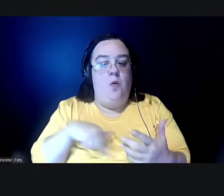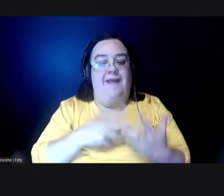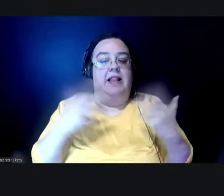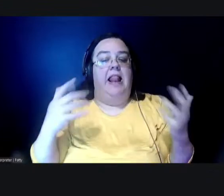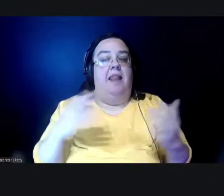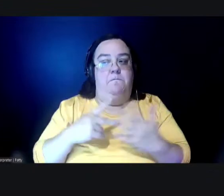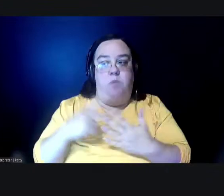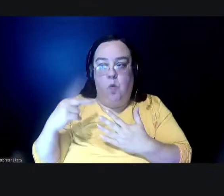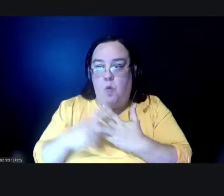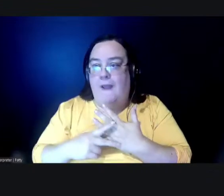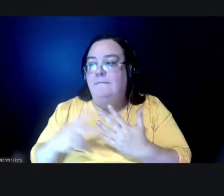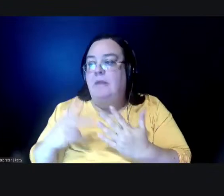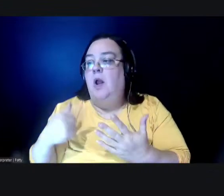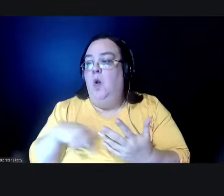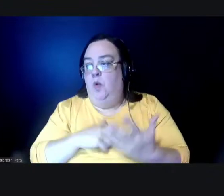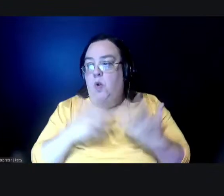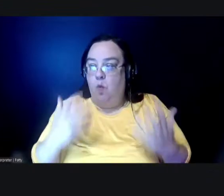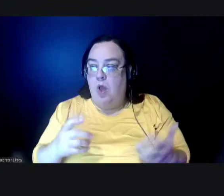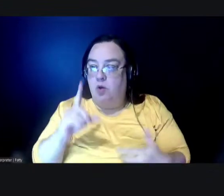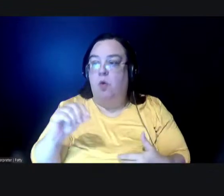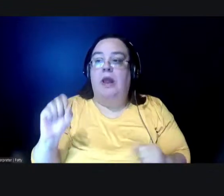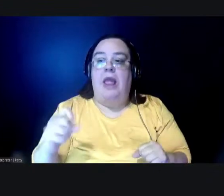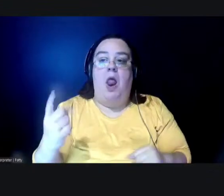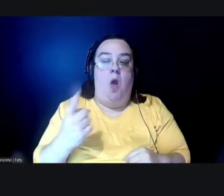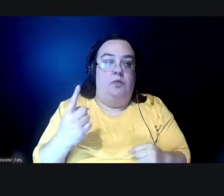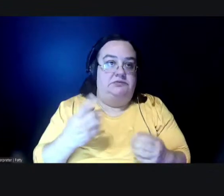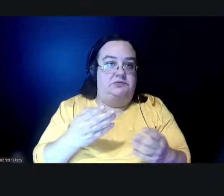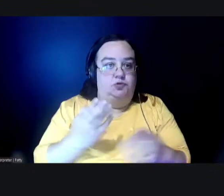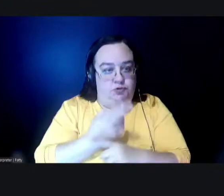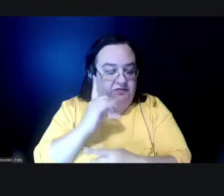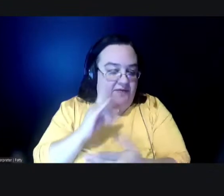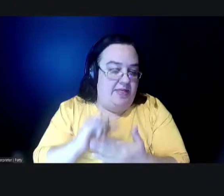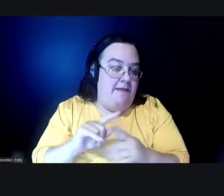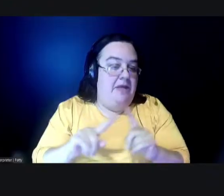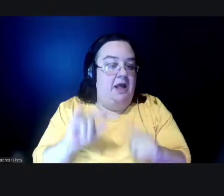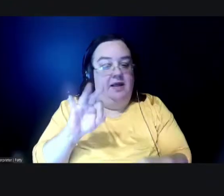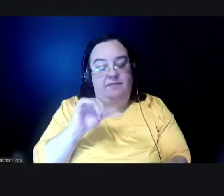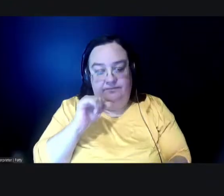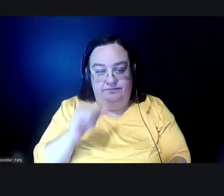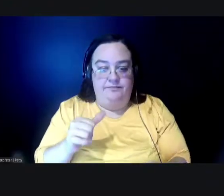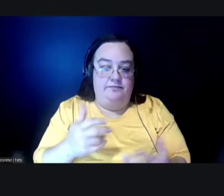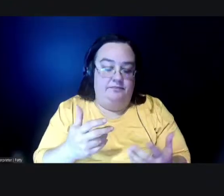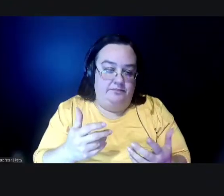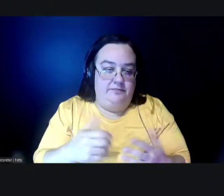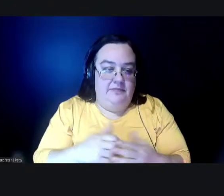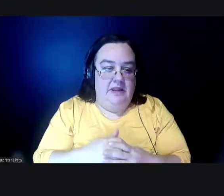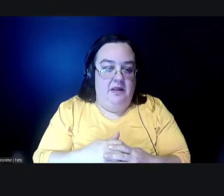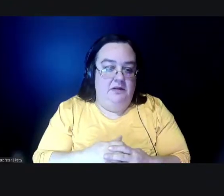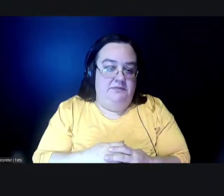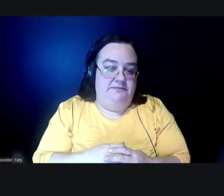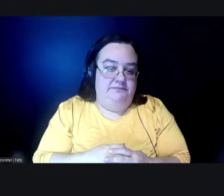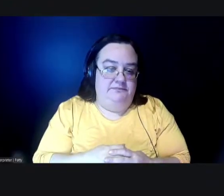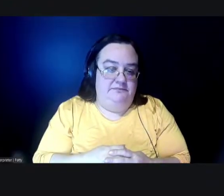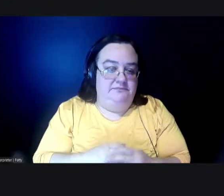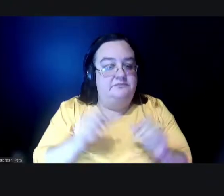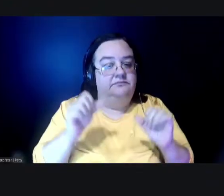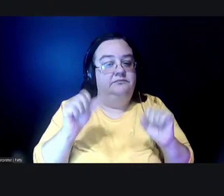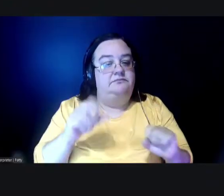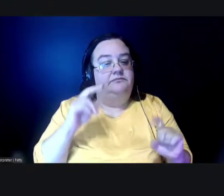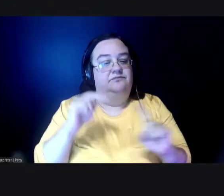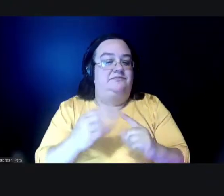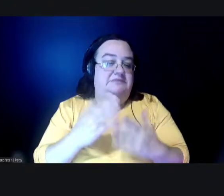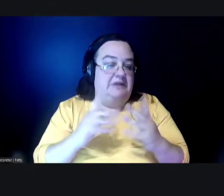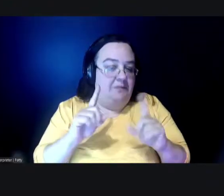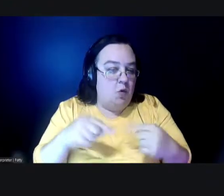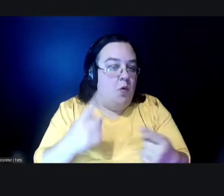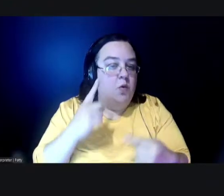that we want to do, so it could always go that way. But if not, we look at, some of it going towards parks and stuff